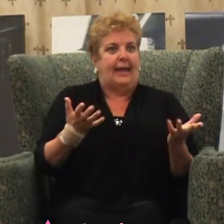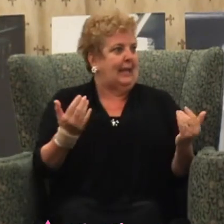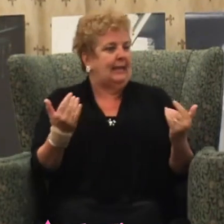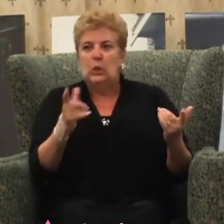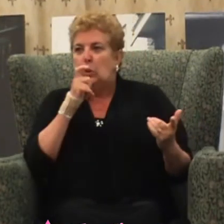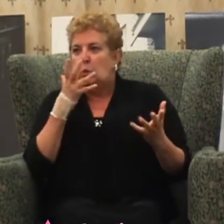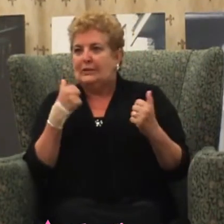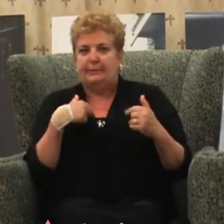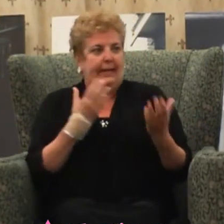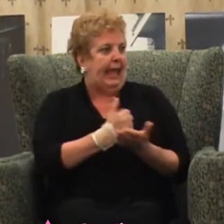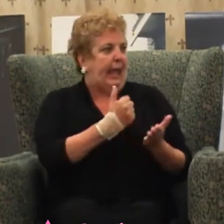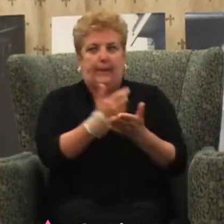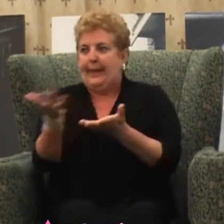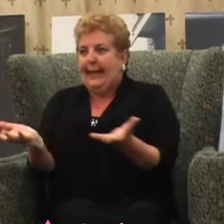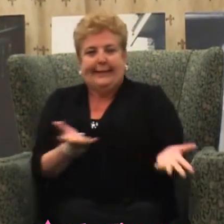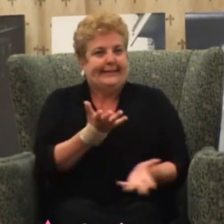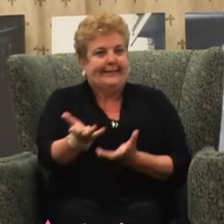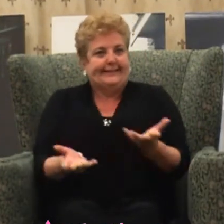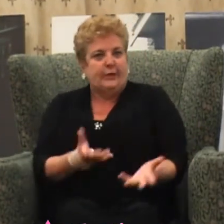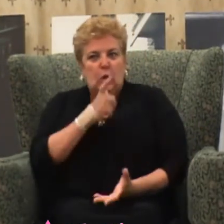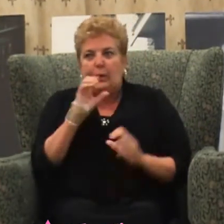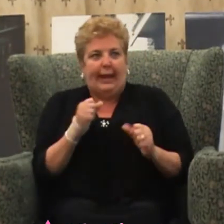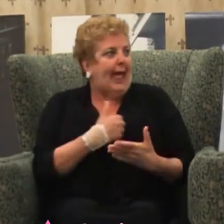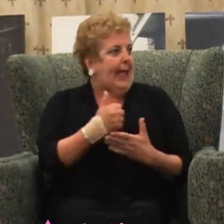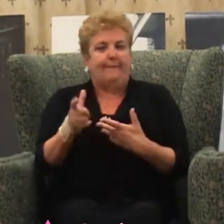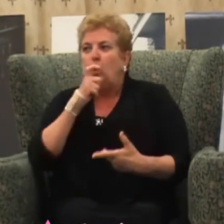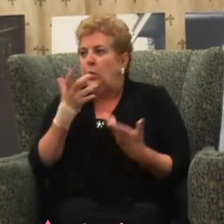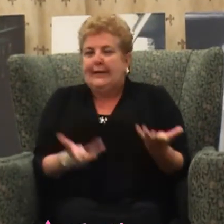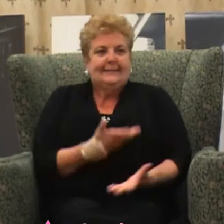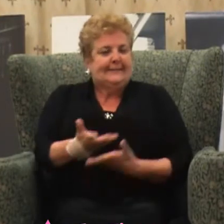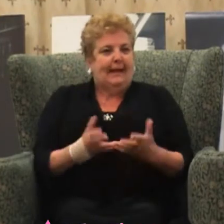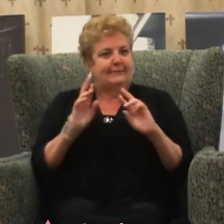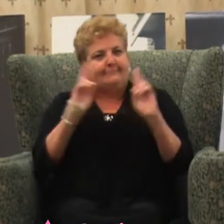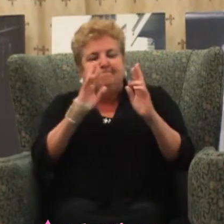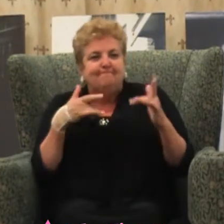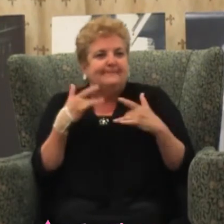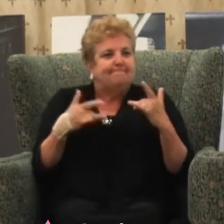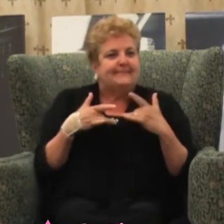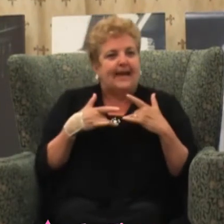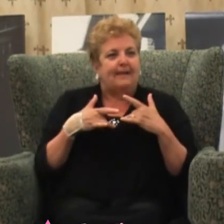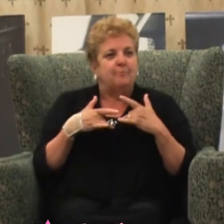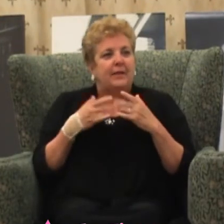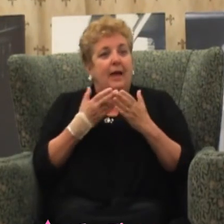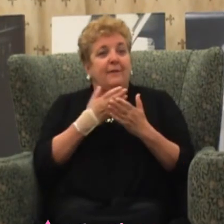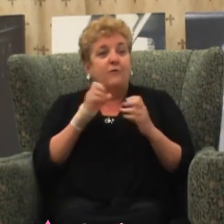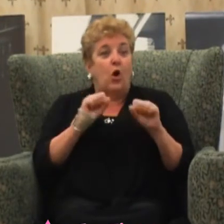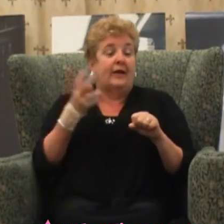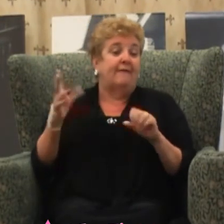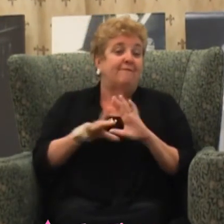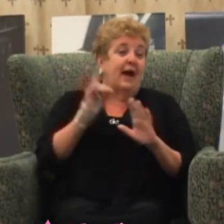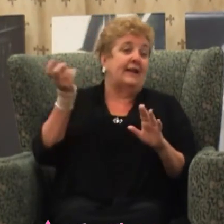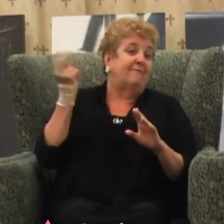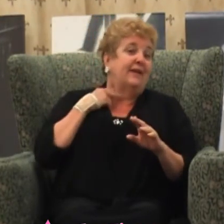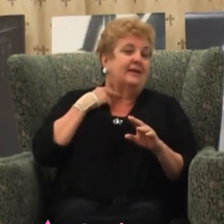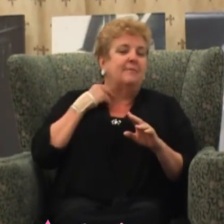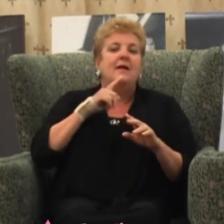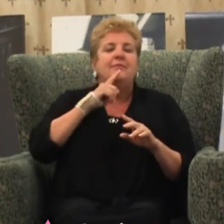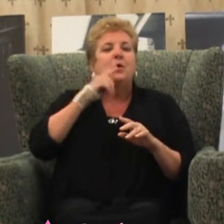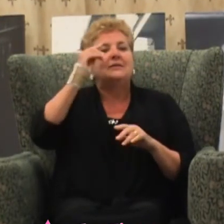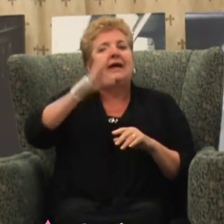I want to help somebody, you know, and before I could find a victim, there was a guy at the Burbank group named Jim Baker. He died about